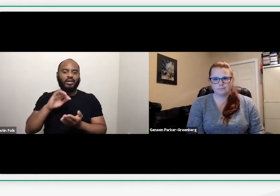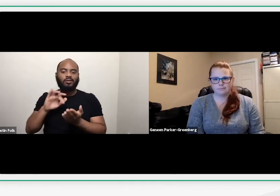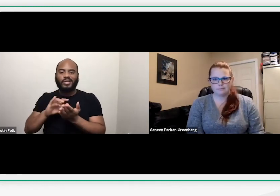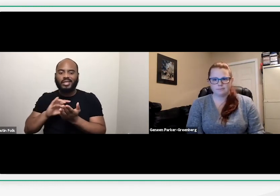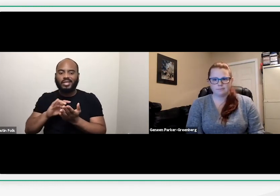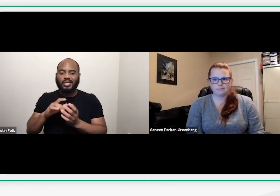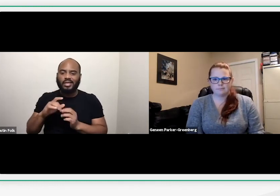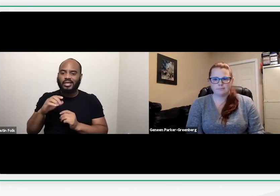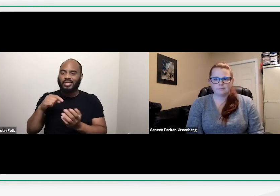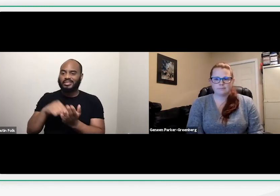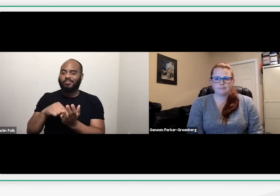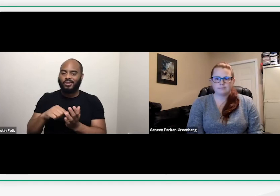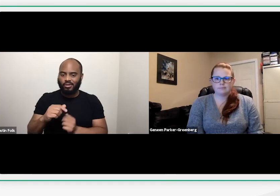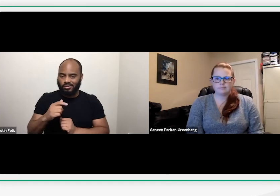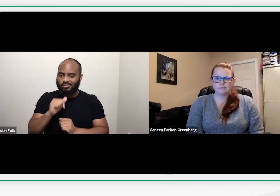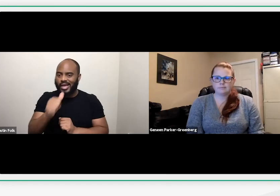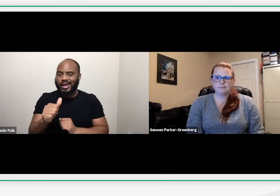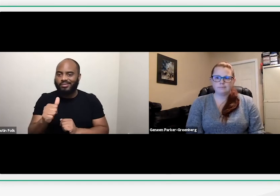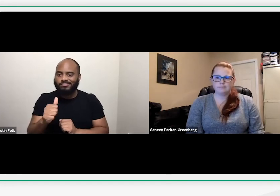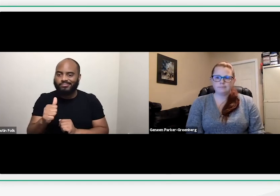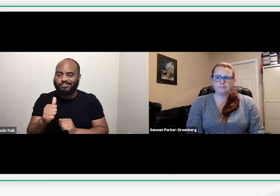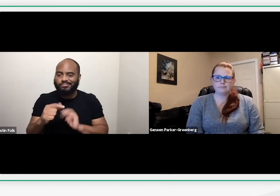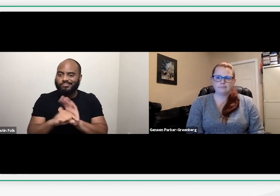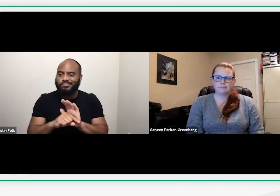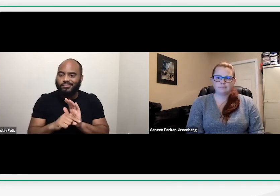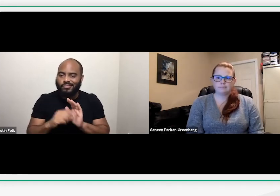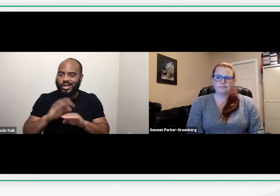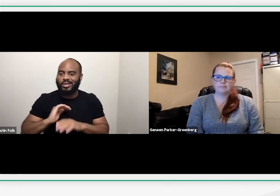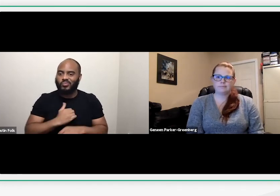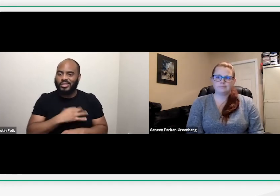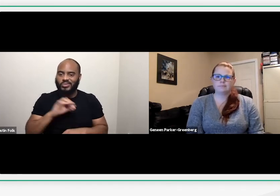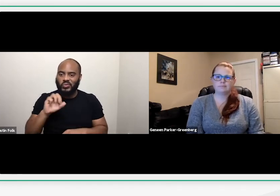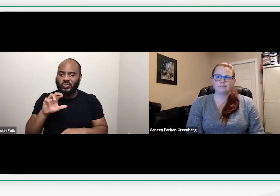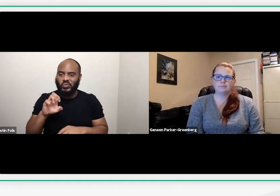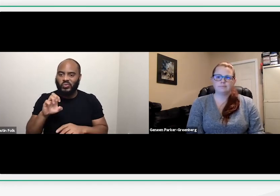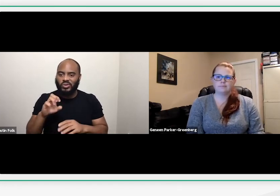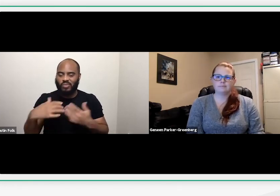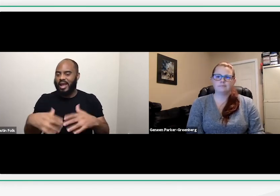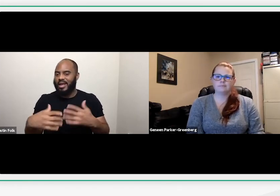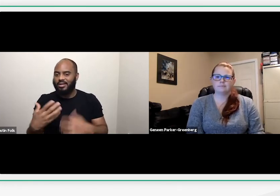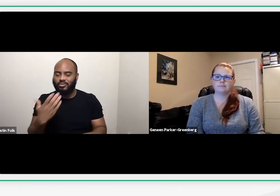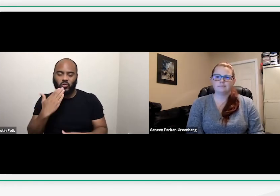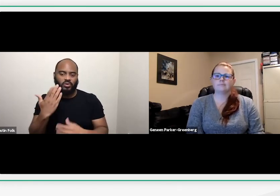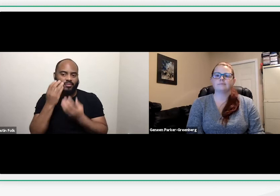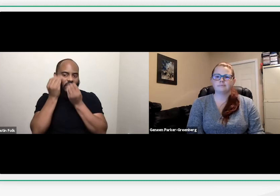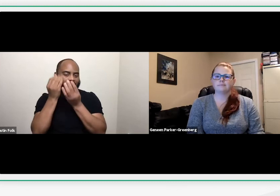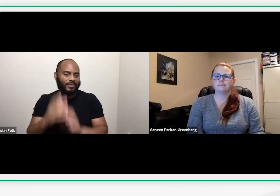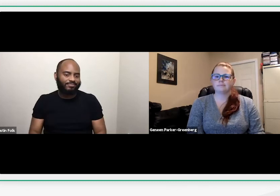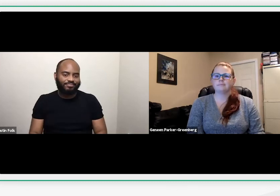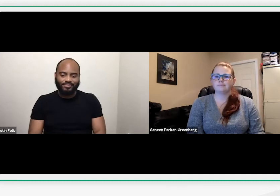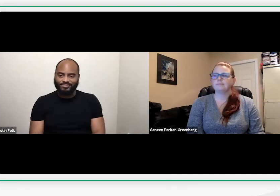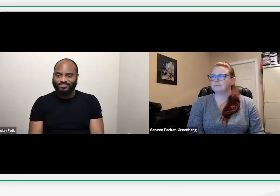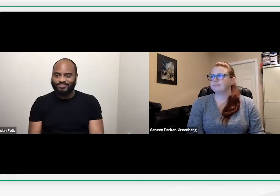Thank you, Janine. I think a lot of people are unaware of that. They don't realize that medical bills aren't that huge